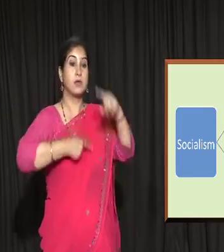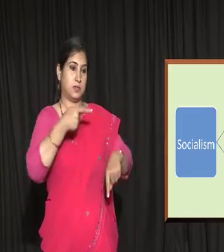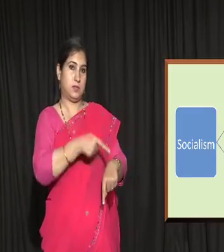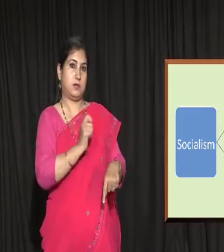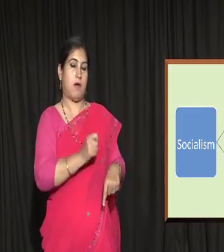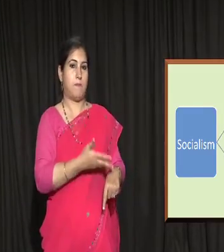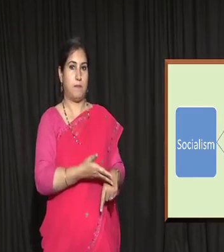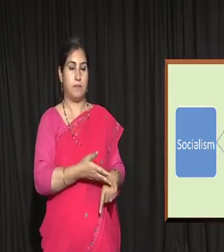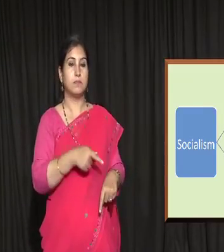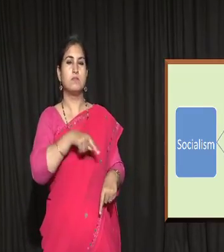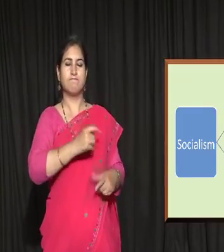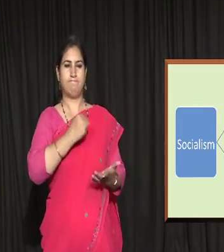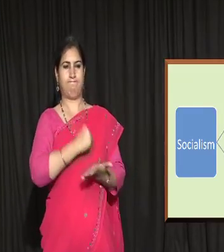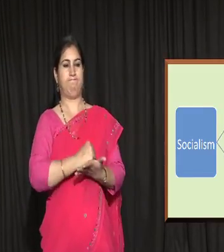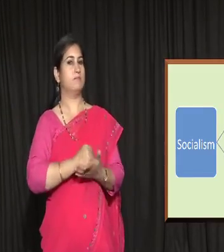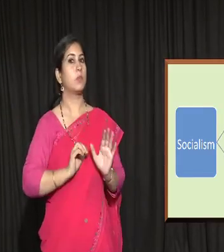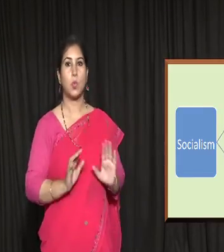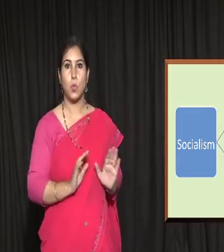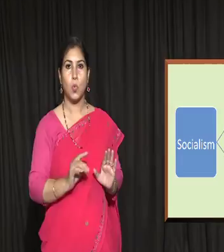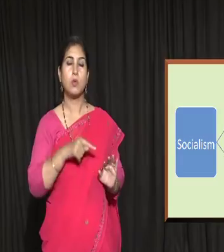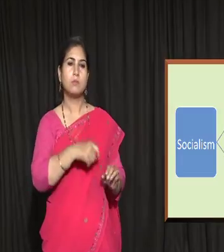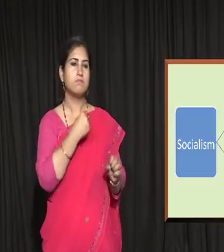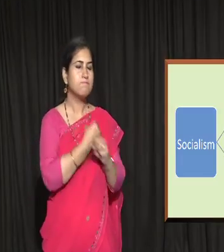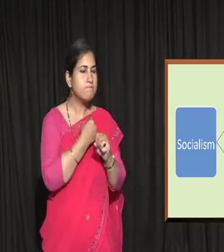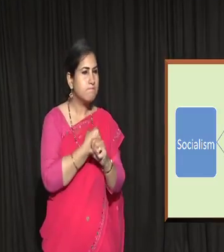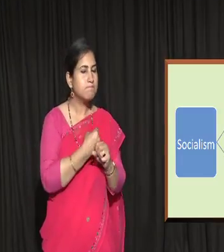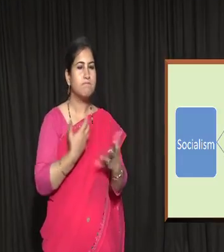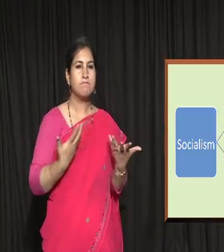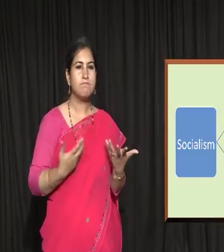They had no rights and their working condition was not good.